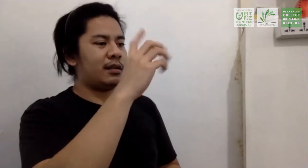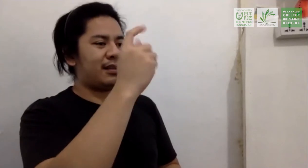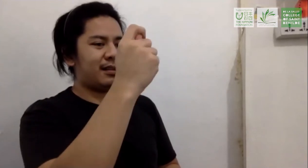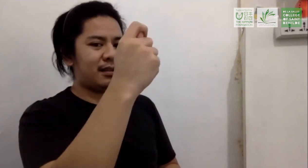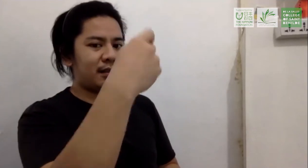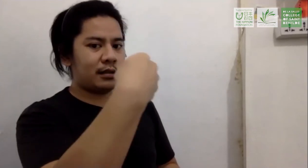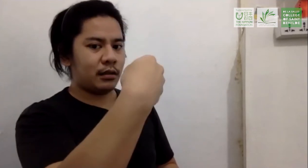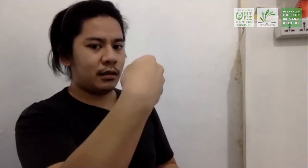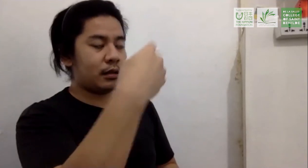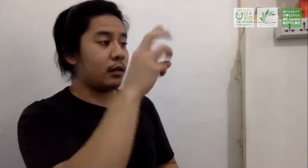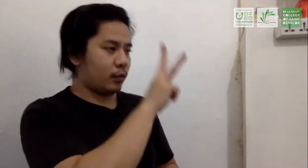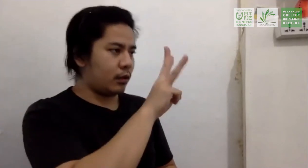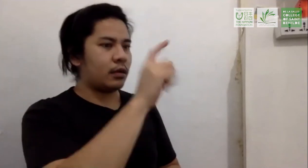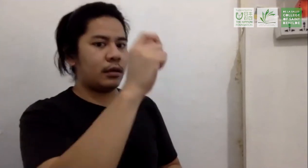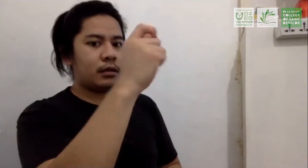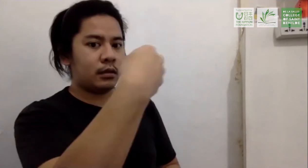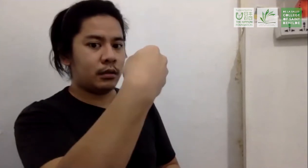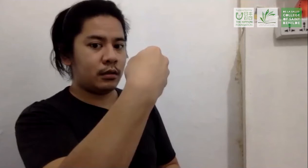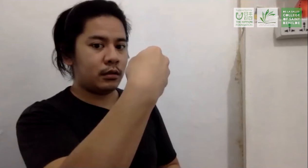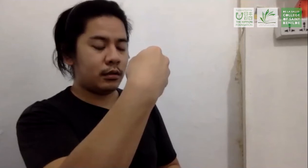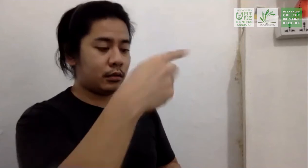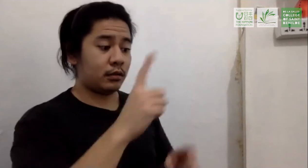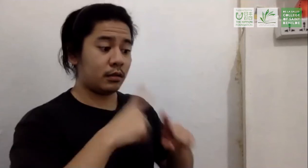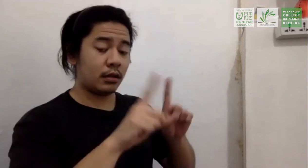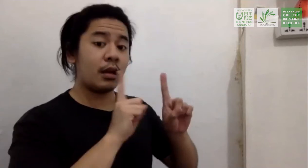Wednesday and Thursday. Wednesday, Thursday.